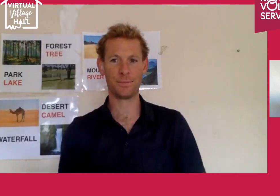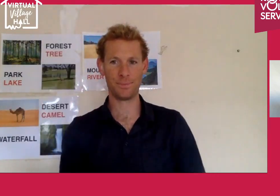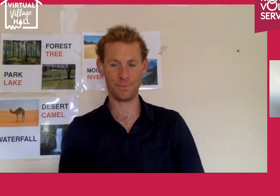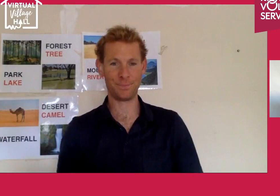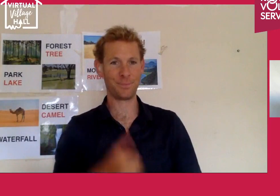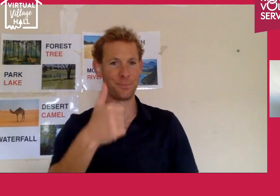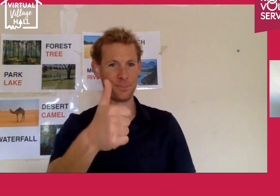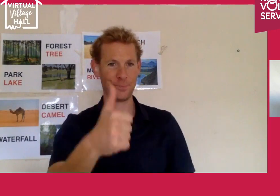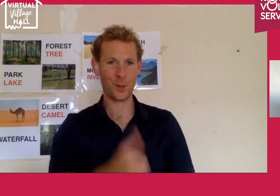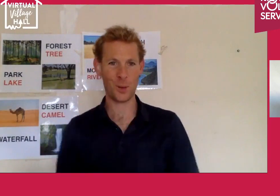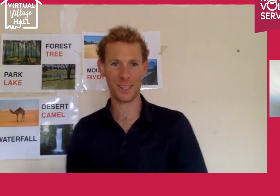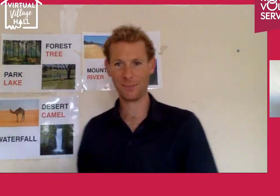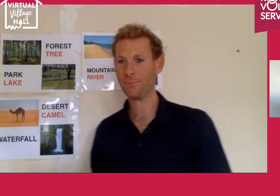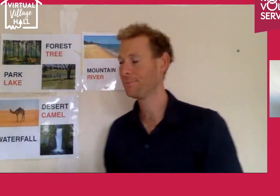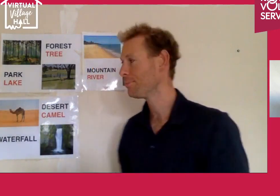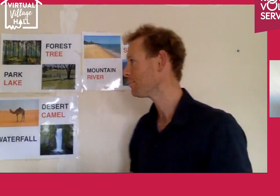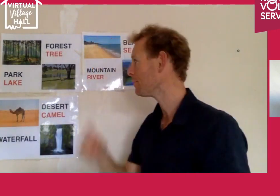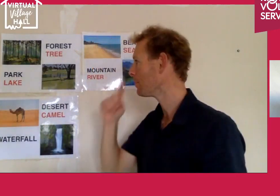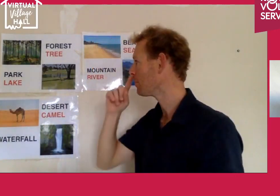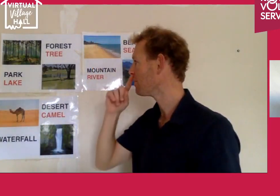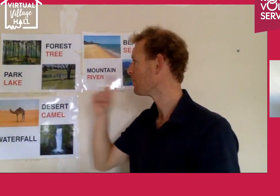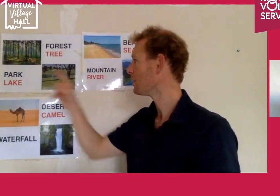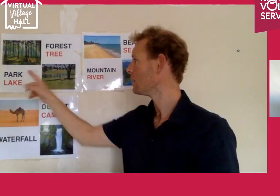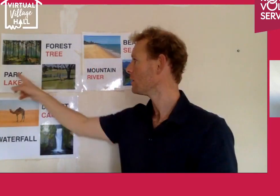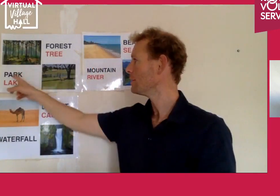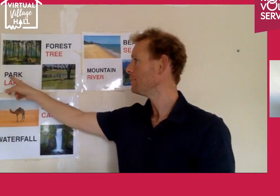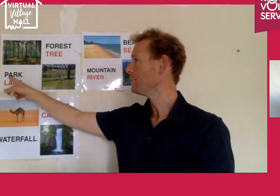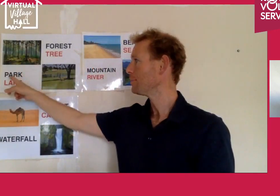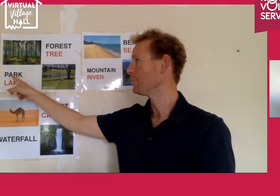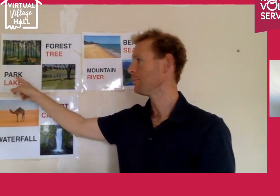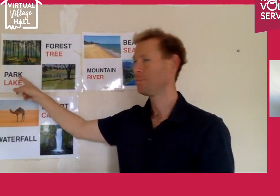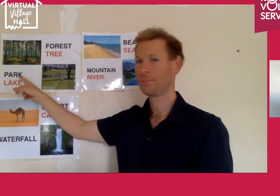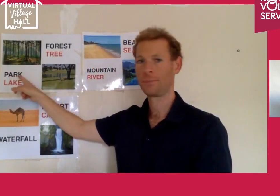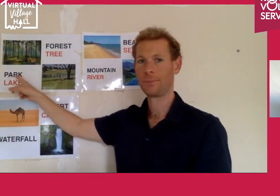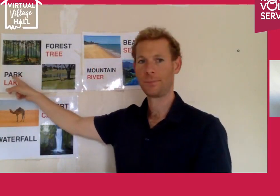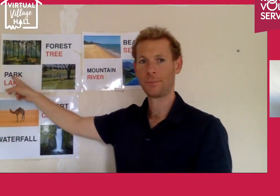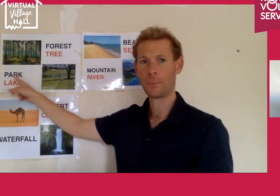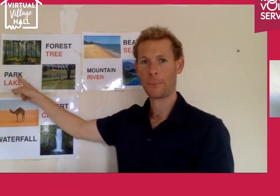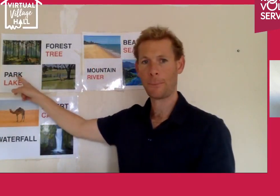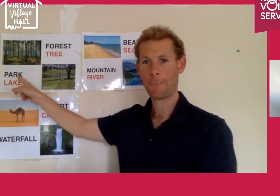there are multiple trees. Okay.